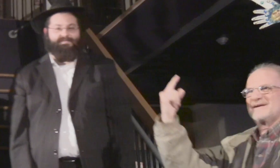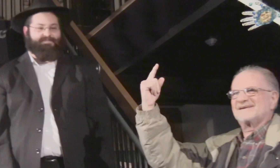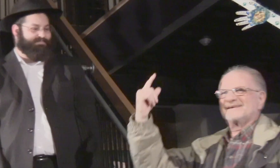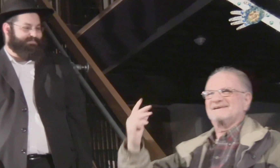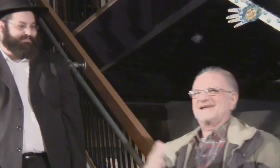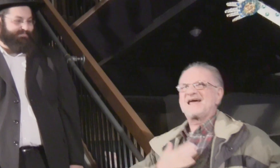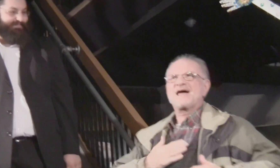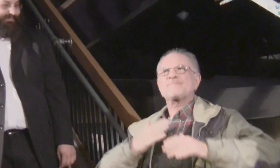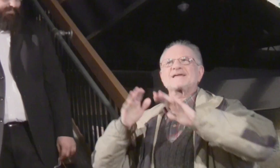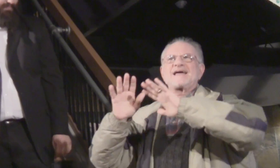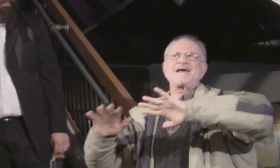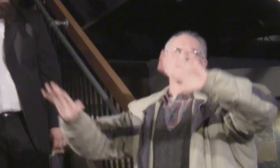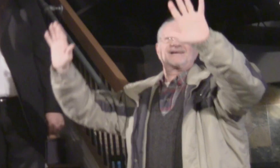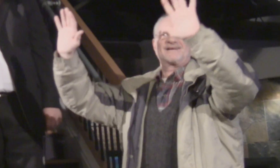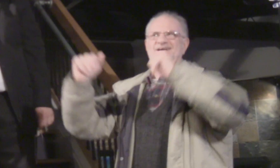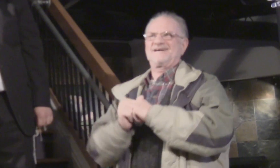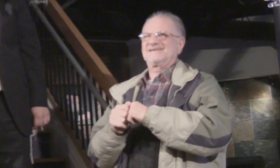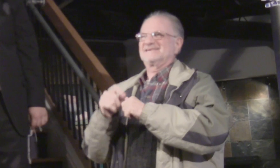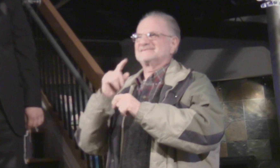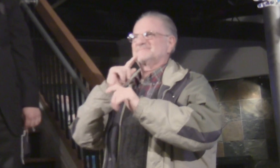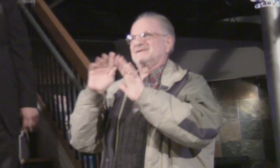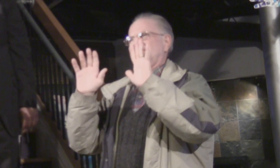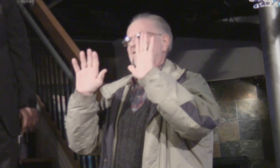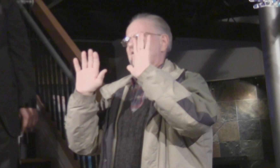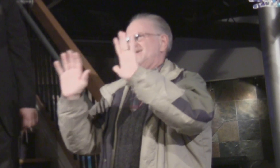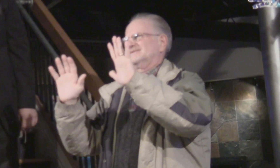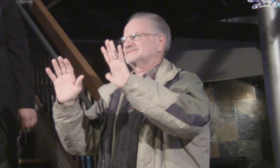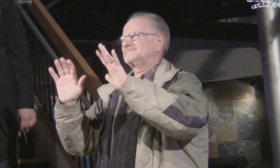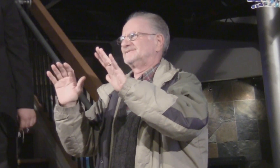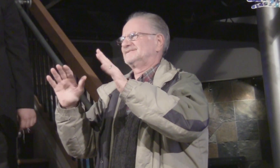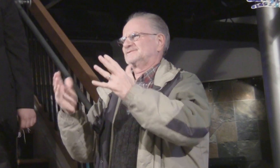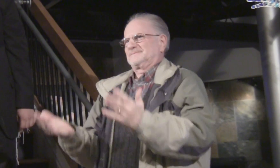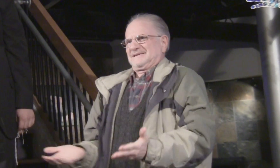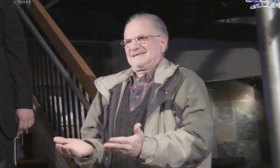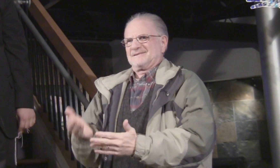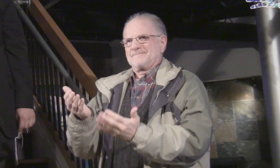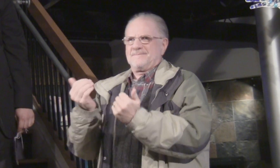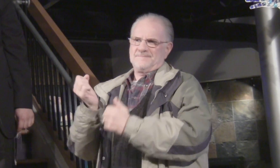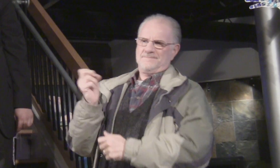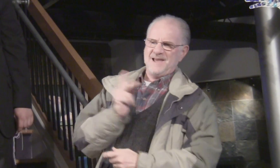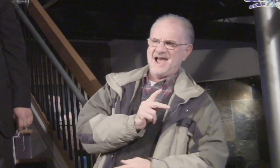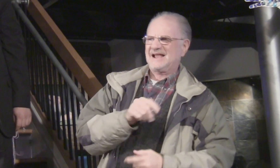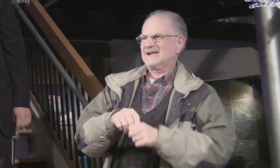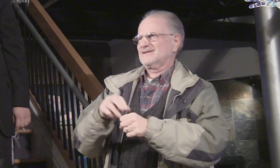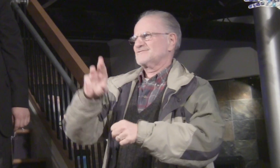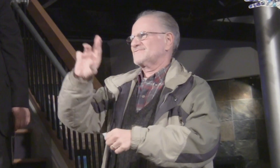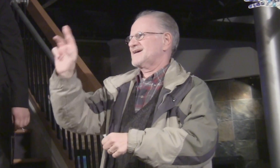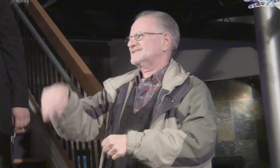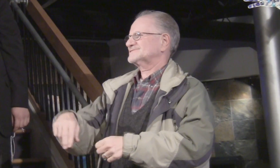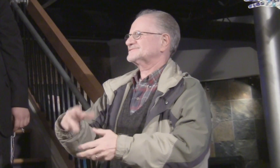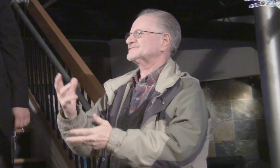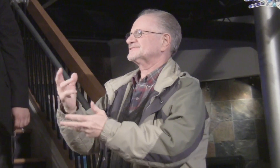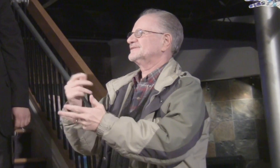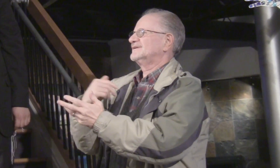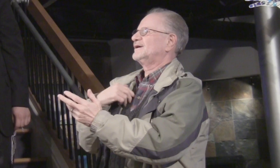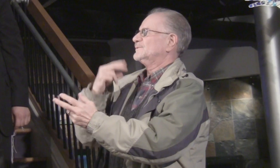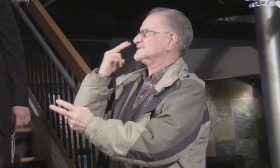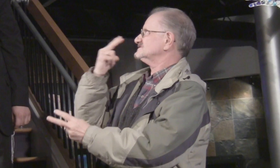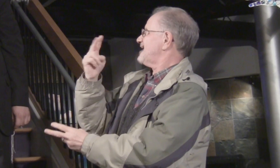Hello, everyone. Happy Hanukkah. Really. It's awesome. It's very awesome to be back in Rochester